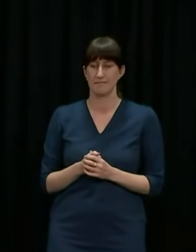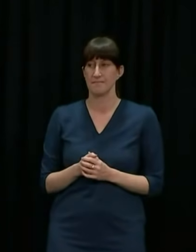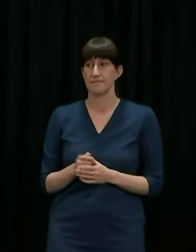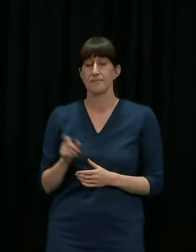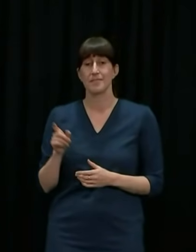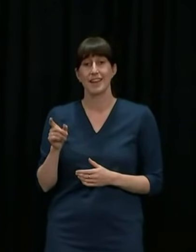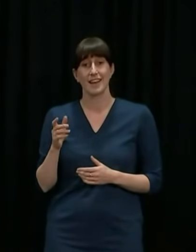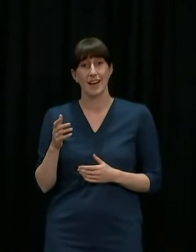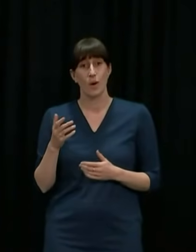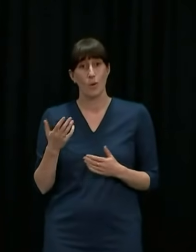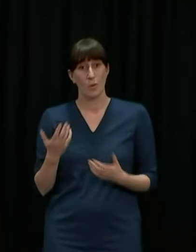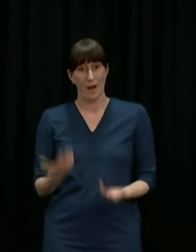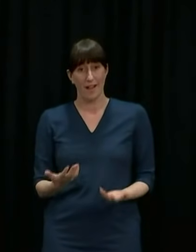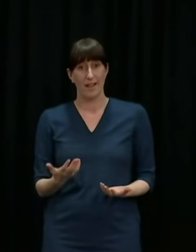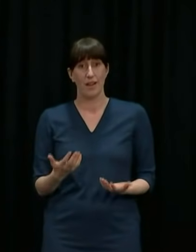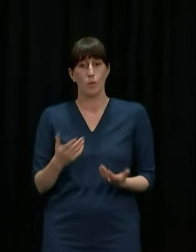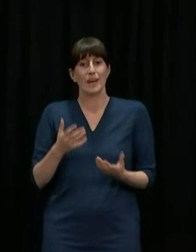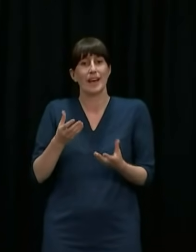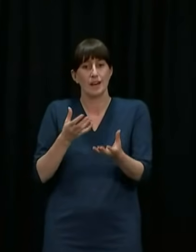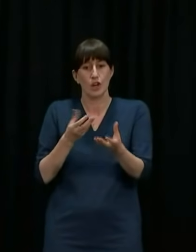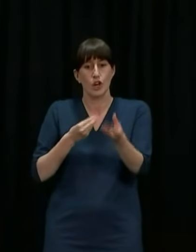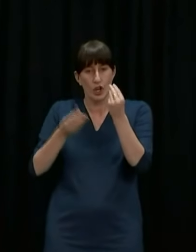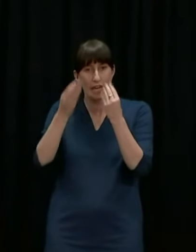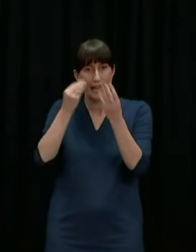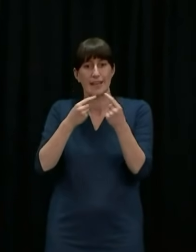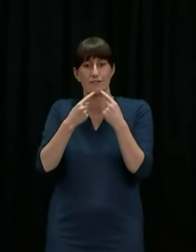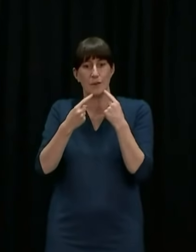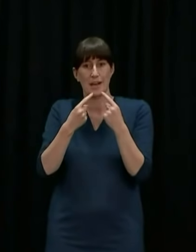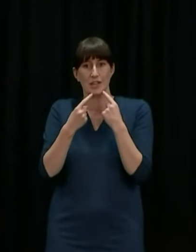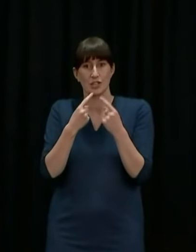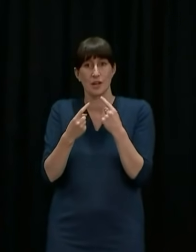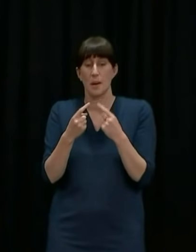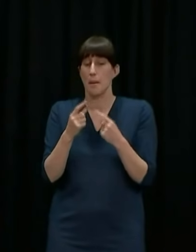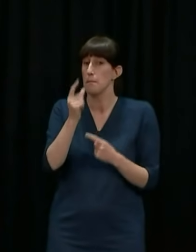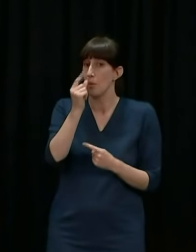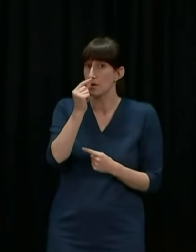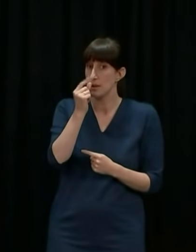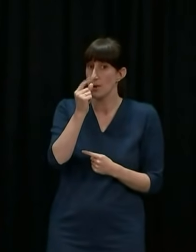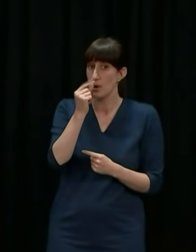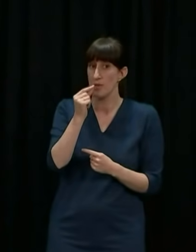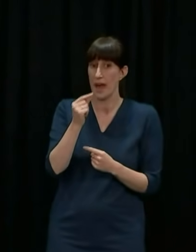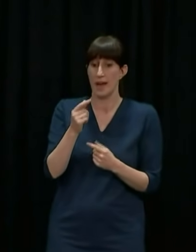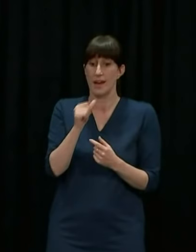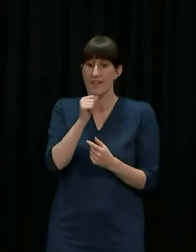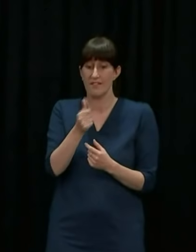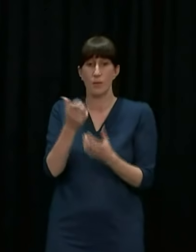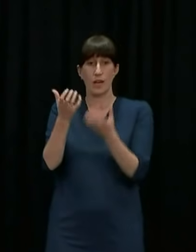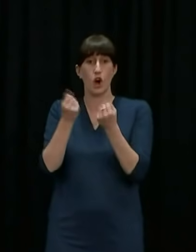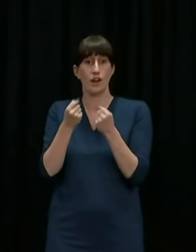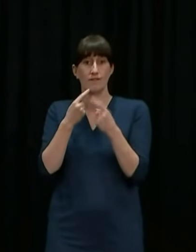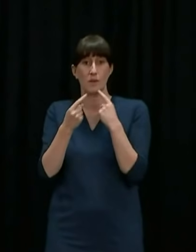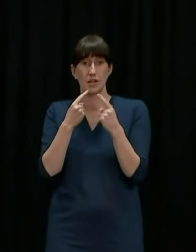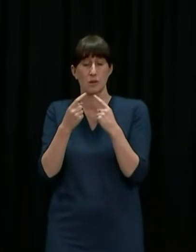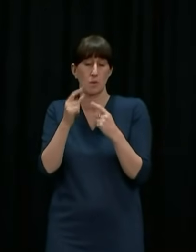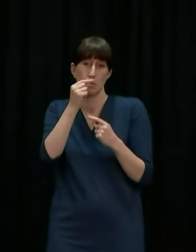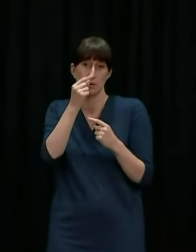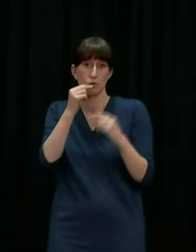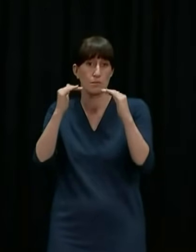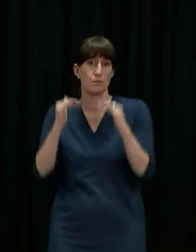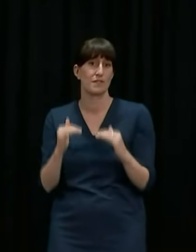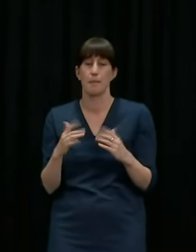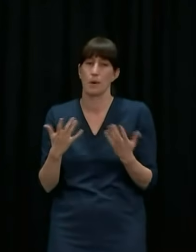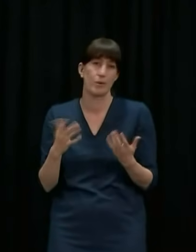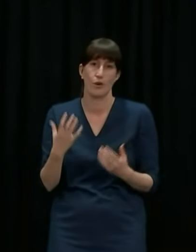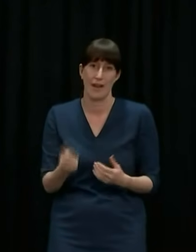the early part of this week that would have given us more confidence to move down. We haven't been able to get that information. Baker, Hendy,